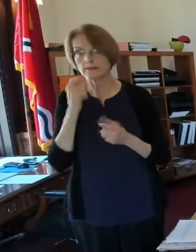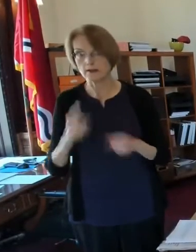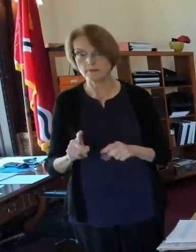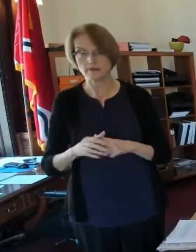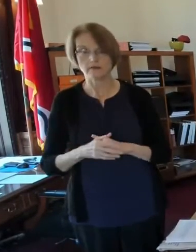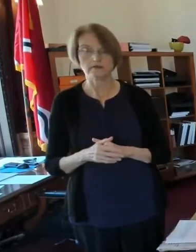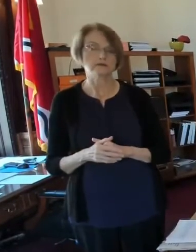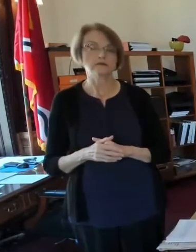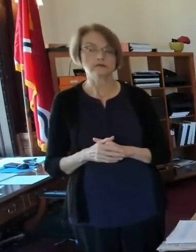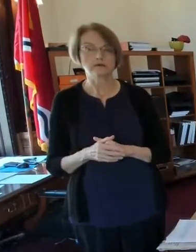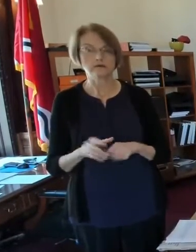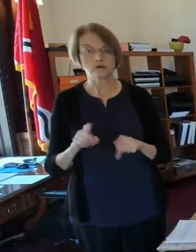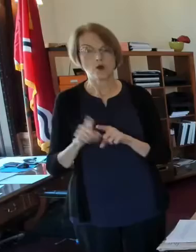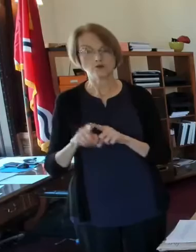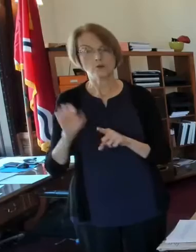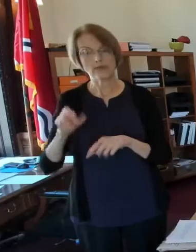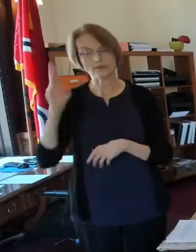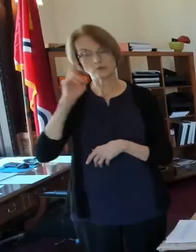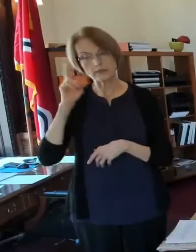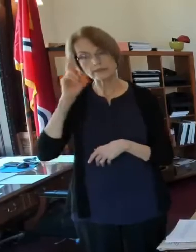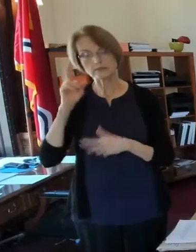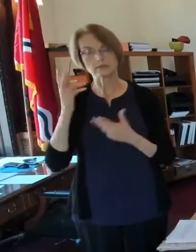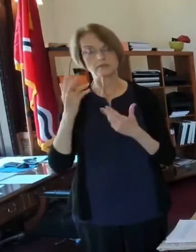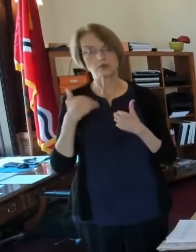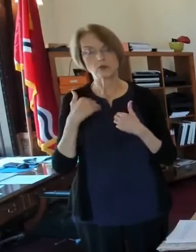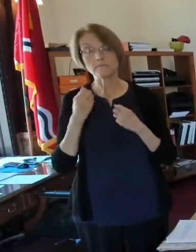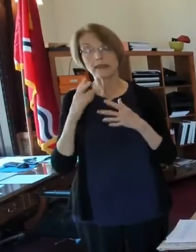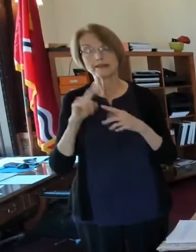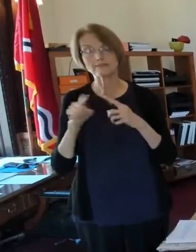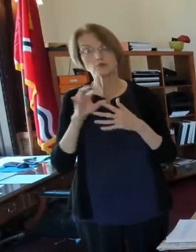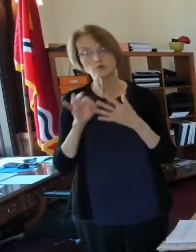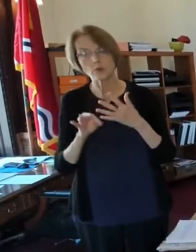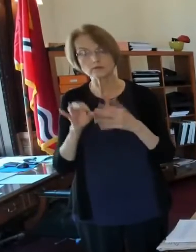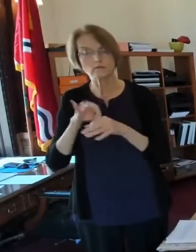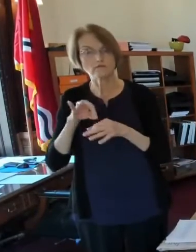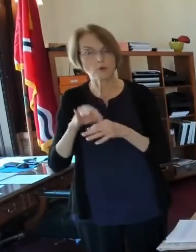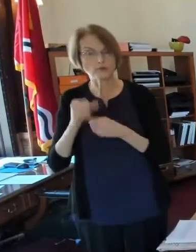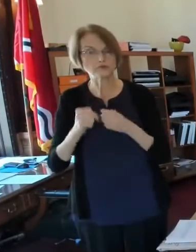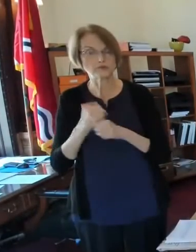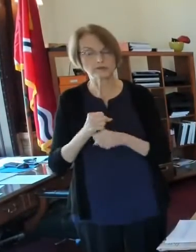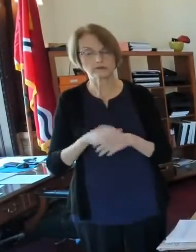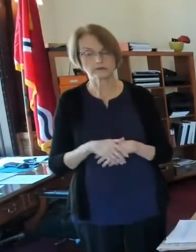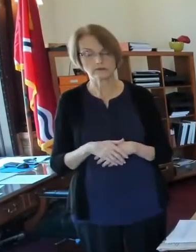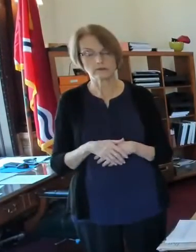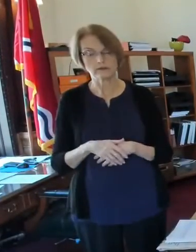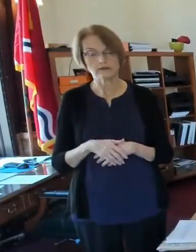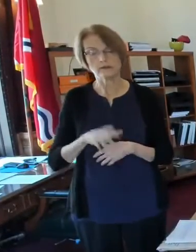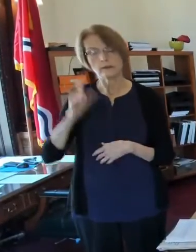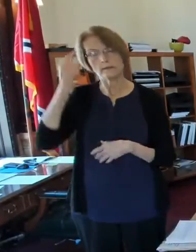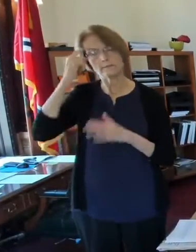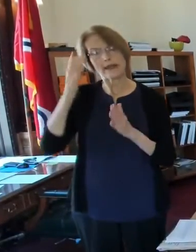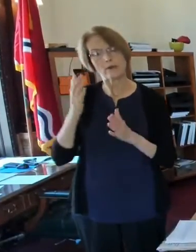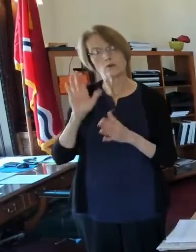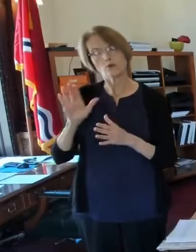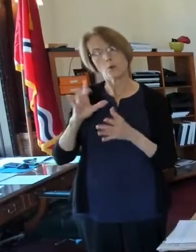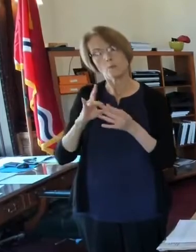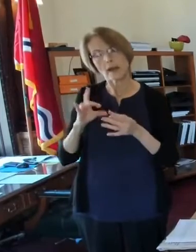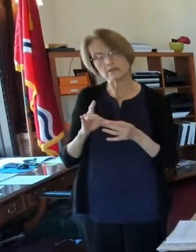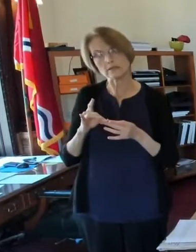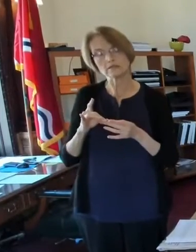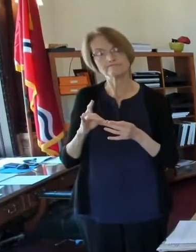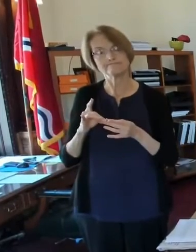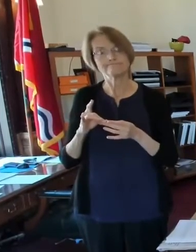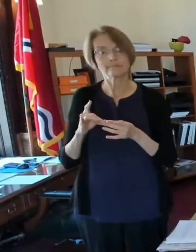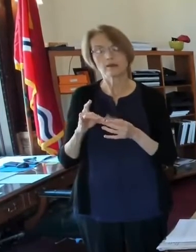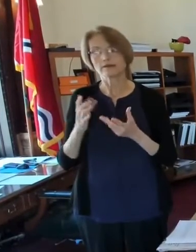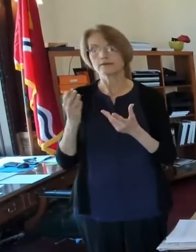And it's also why you have a lot of different ways you can vote this year. Mayor, what is your message to, we've had some questions